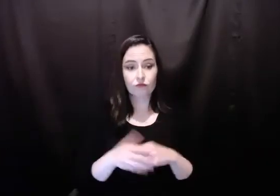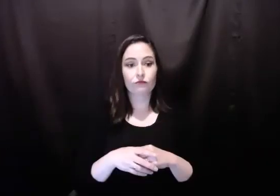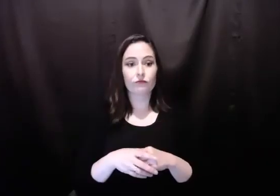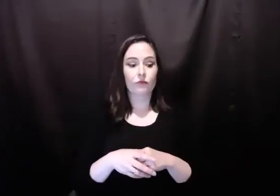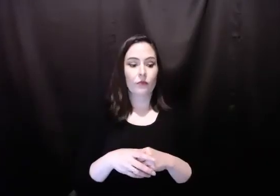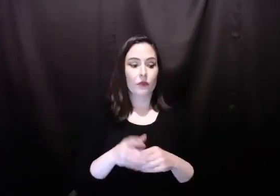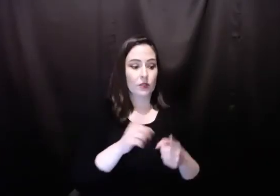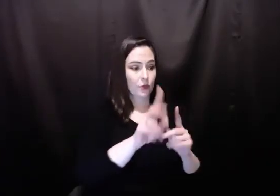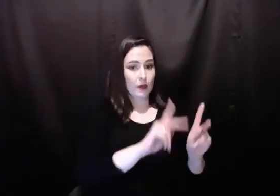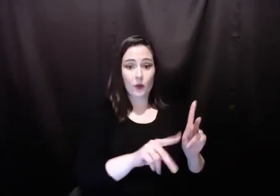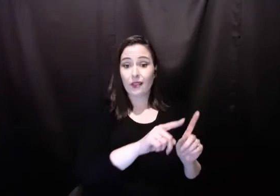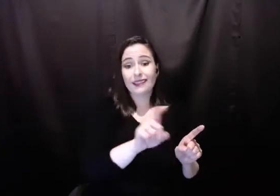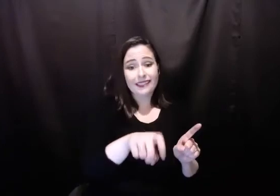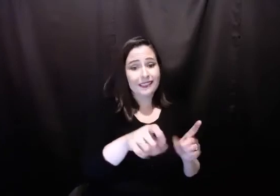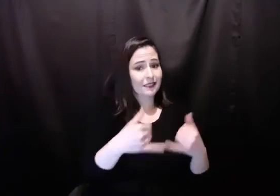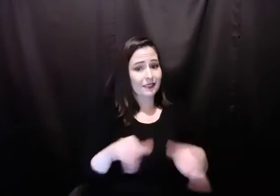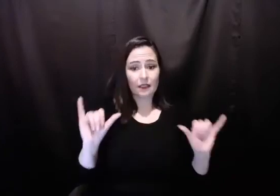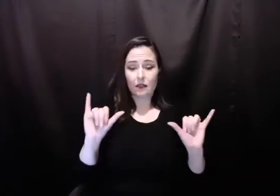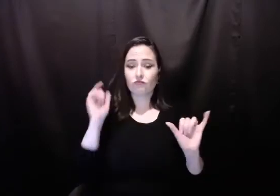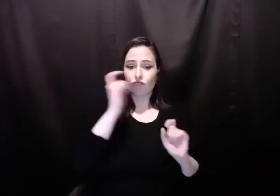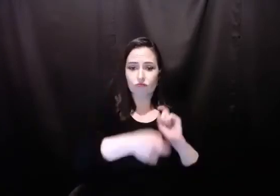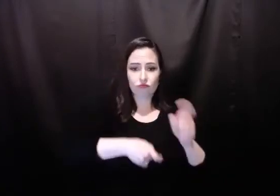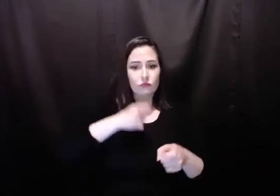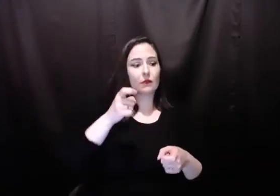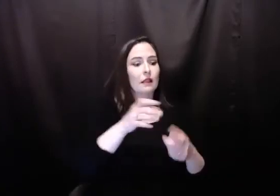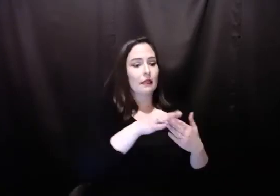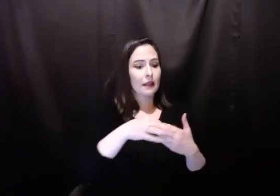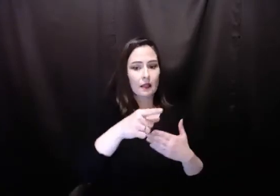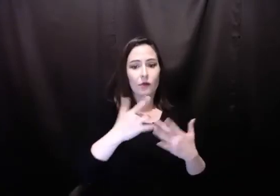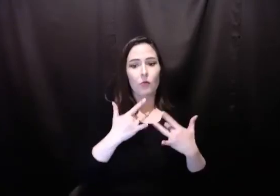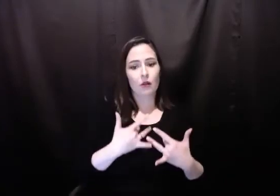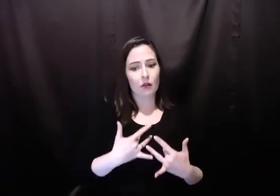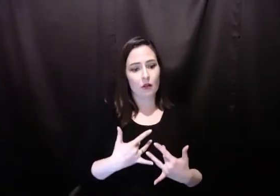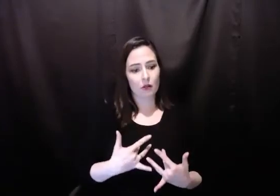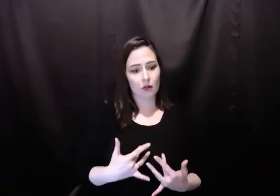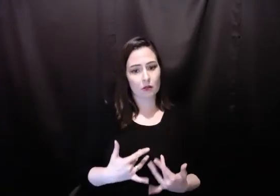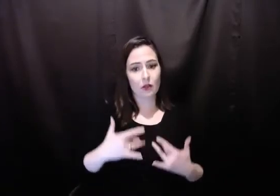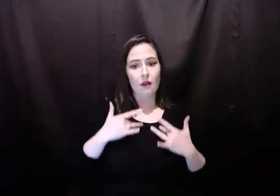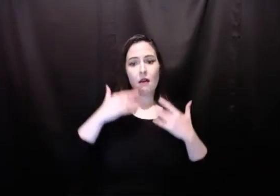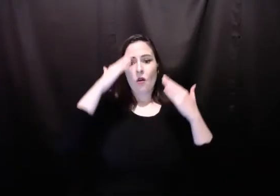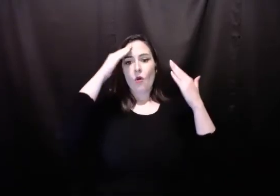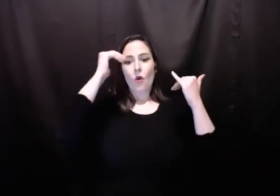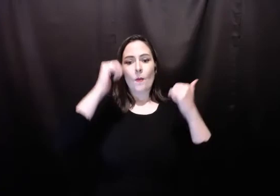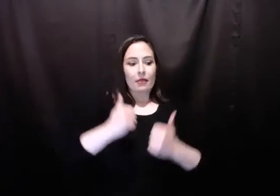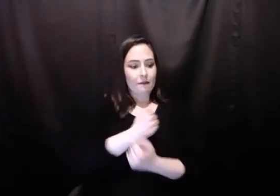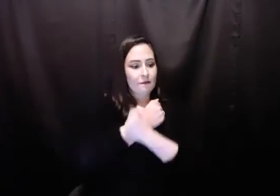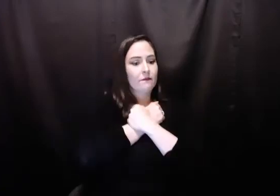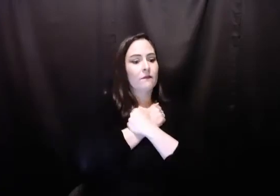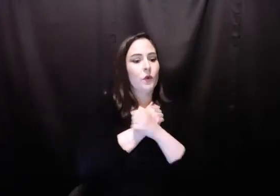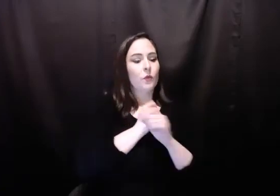brings comfort to both the giver and the receiver. So I think that one of the most powerful ways of sharing the gift of Al-Anon with